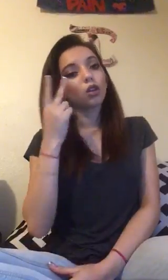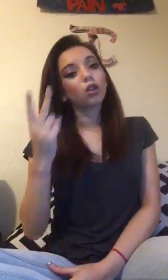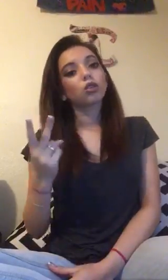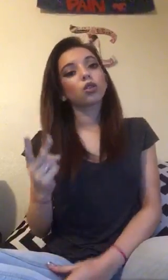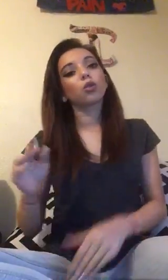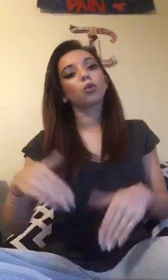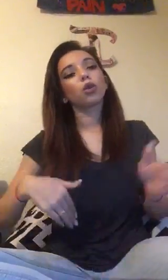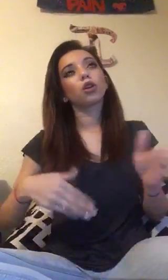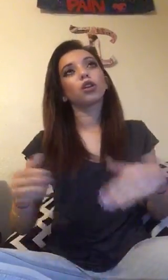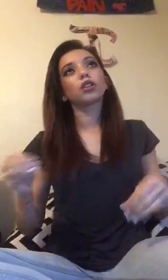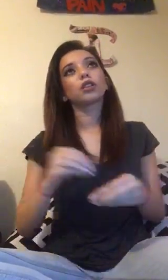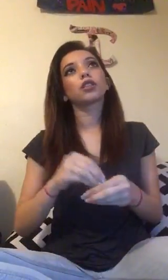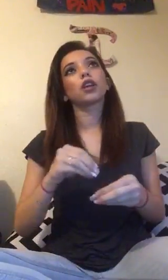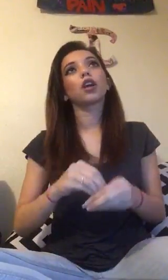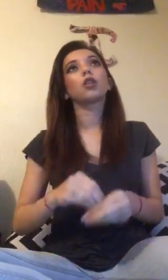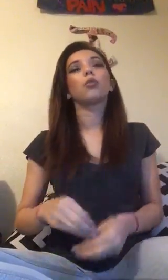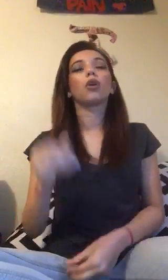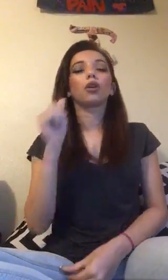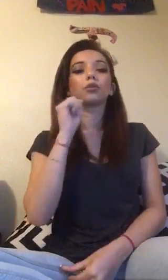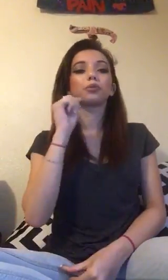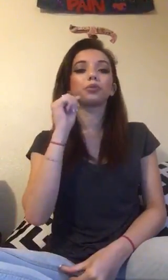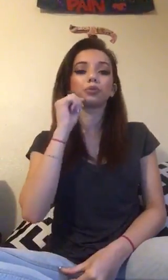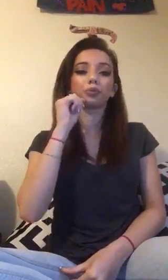Saw you walk inside a bar.